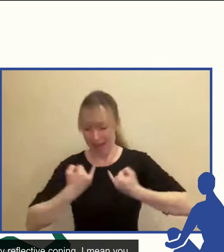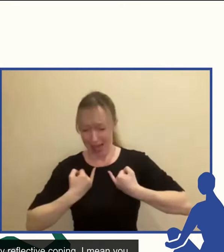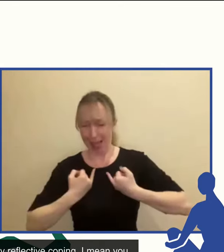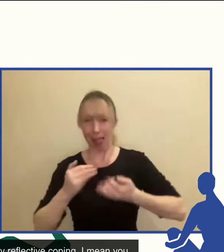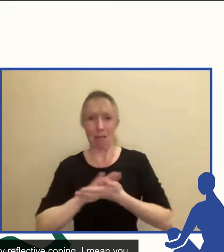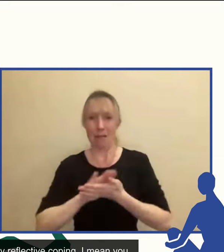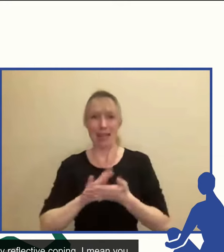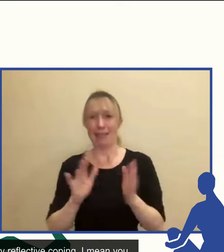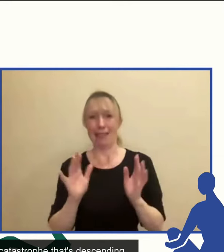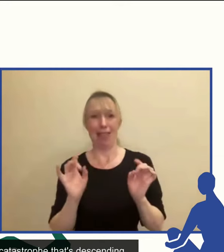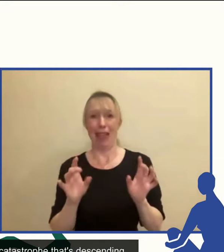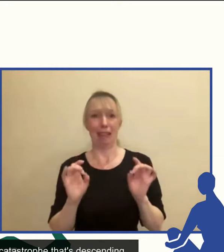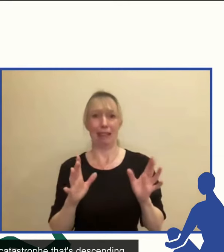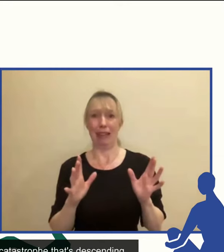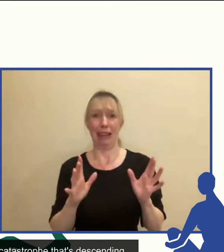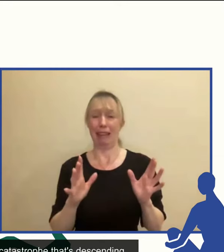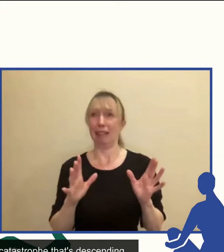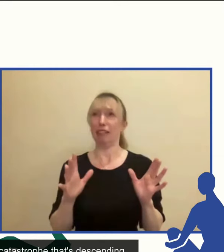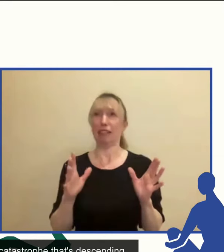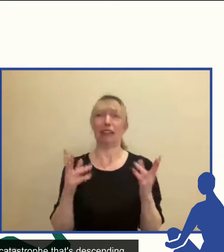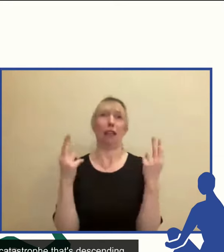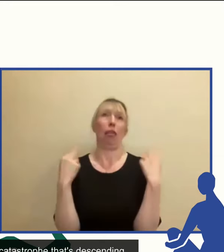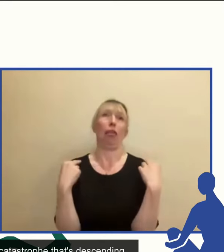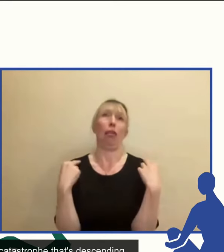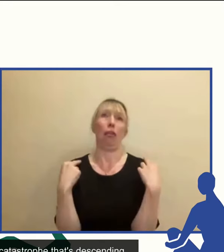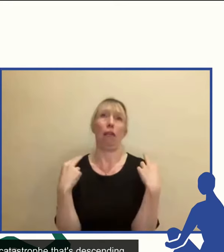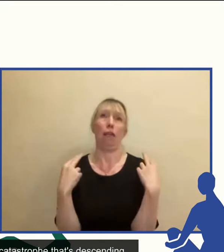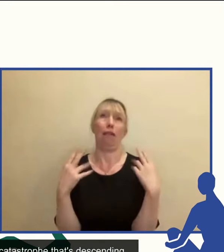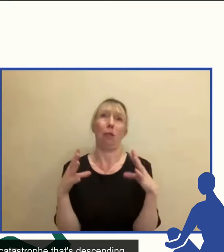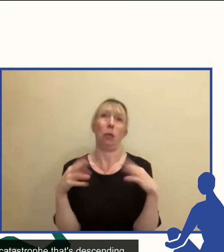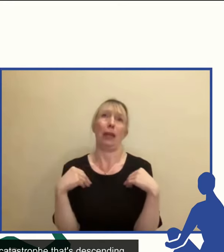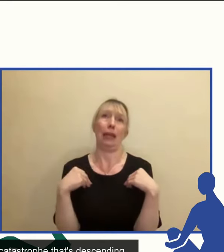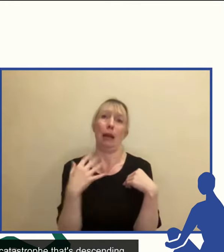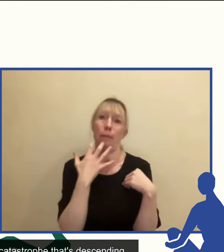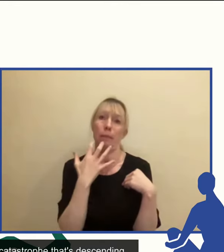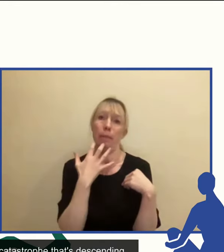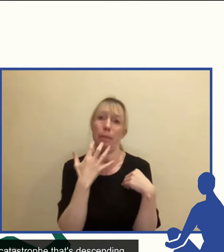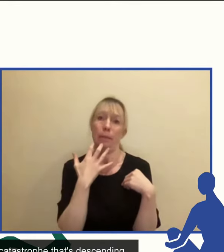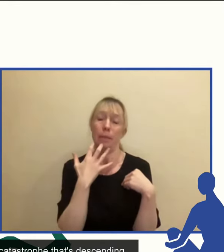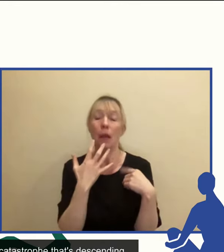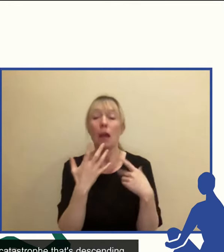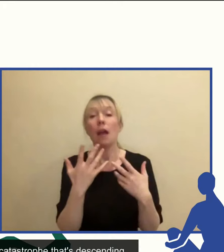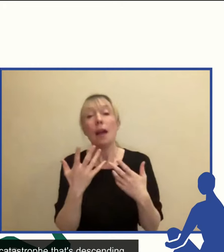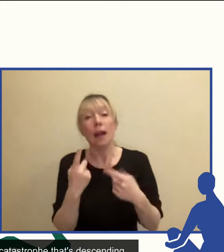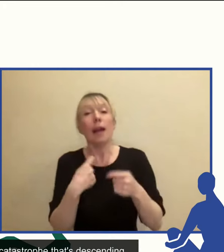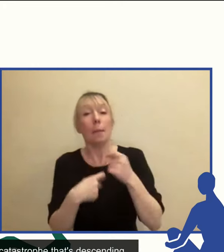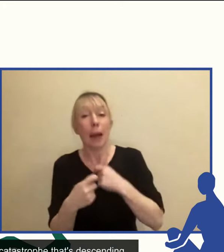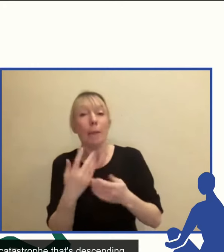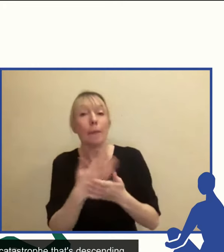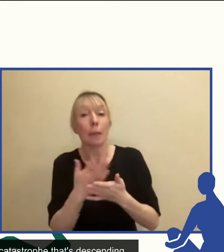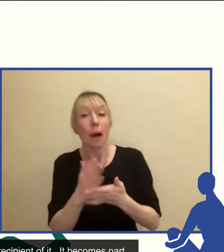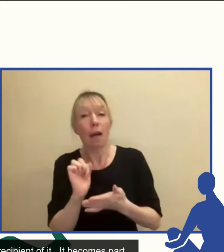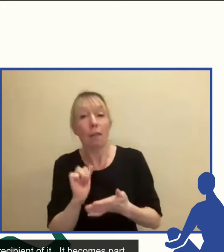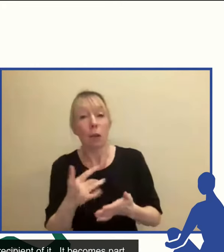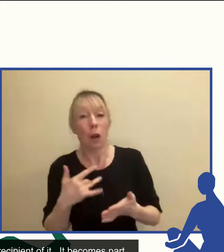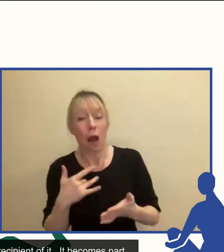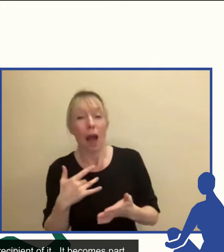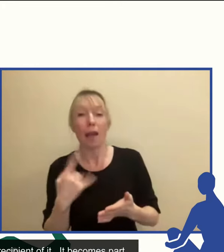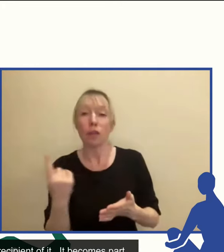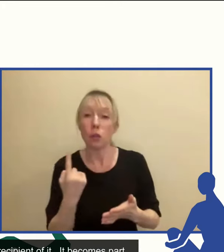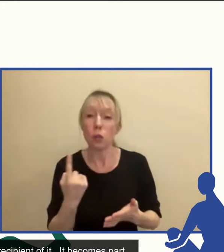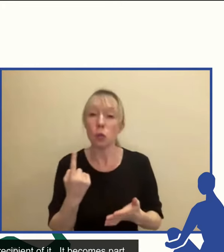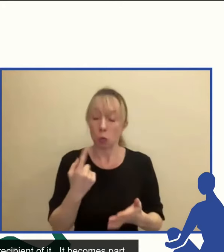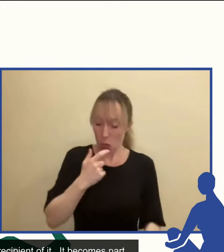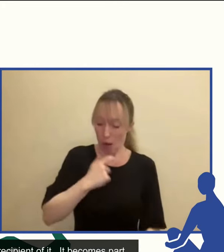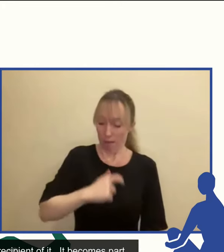you're this kind of passive recipient of it. It becomes part of your life. It becomes part of who you are and how you live and how you